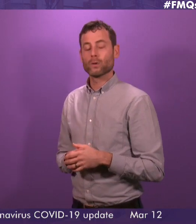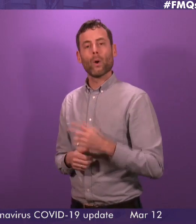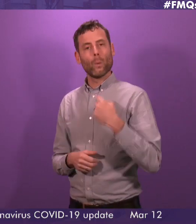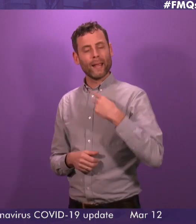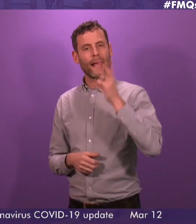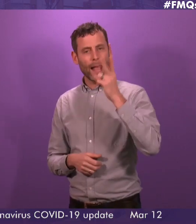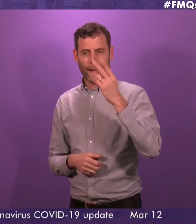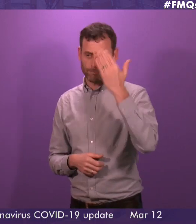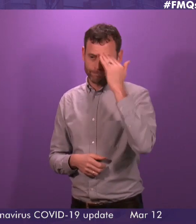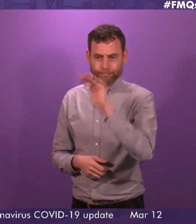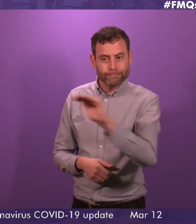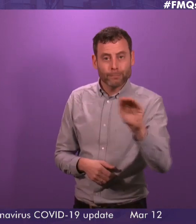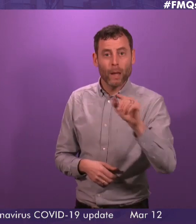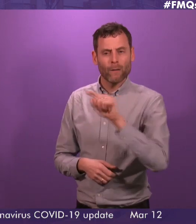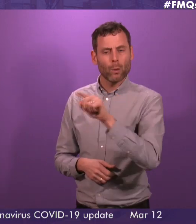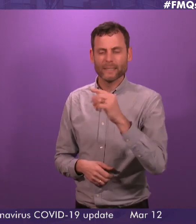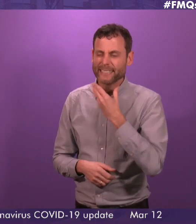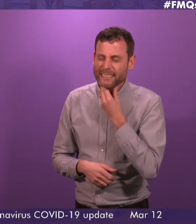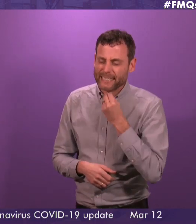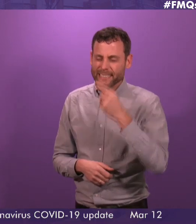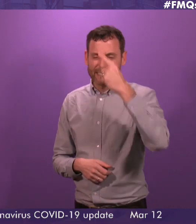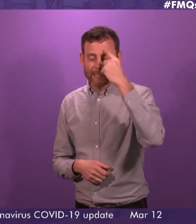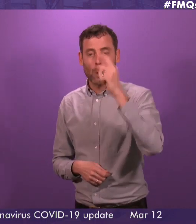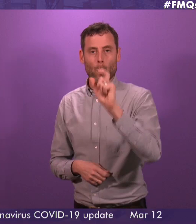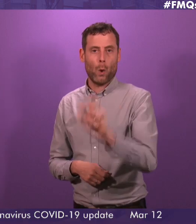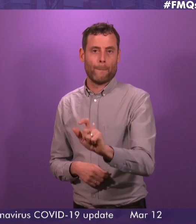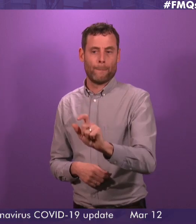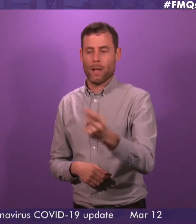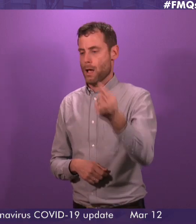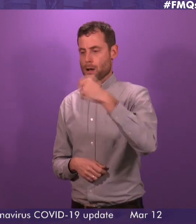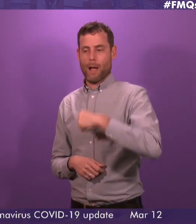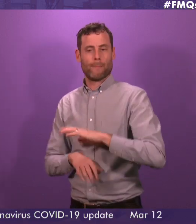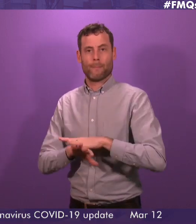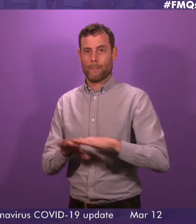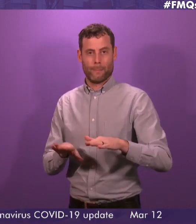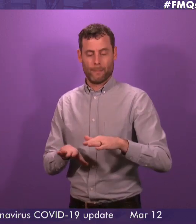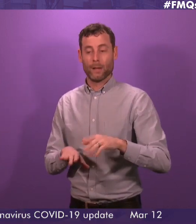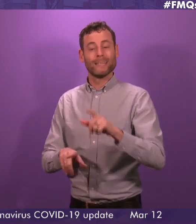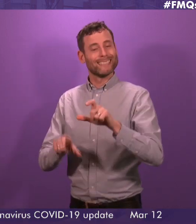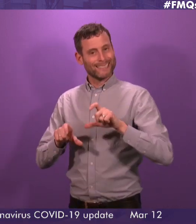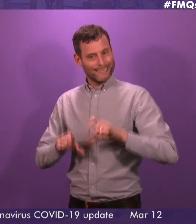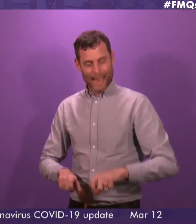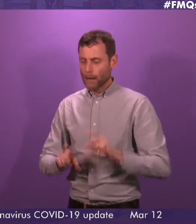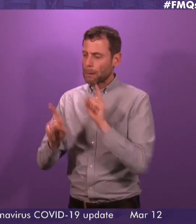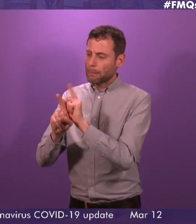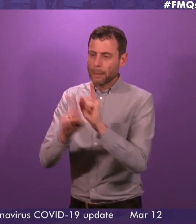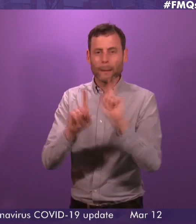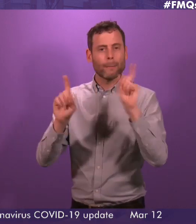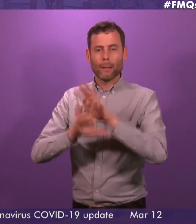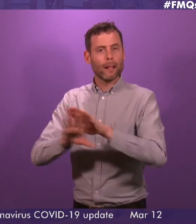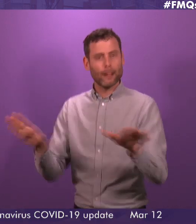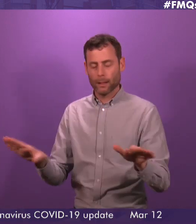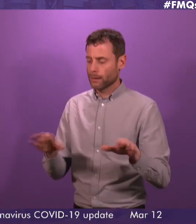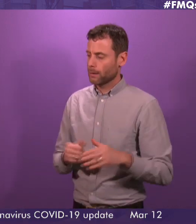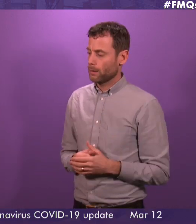symptoms of the virus to stay away from Parliament, to stay at home and to self-isolate. This is, of course, a rapidly